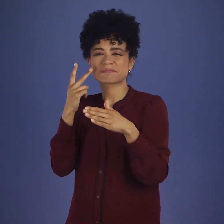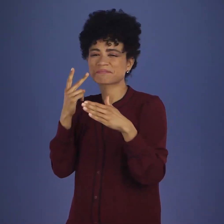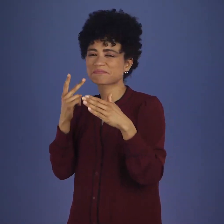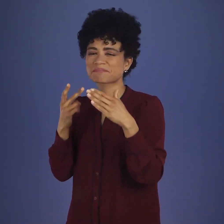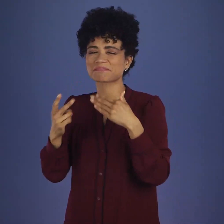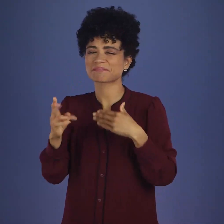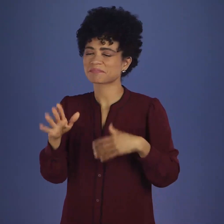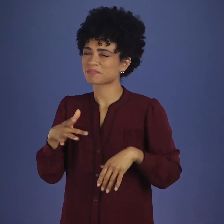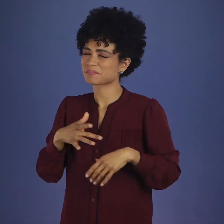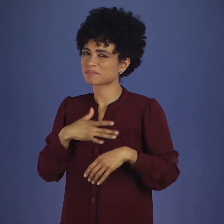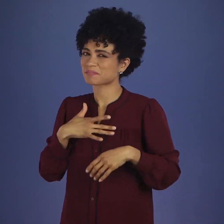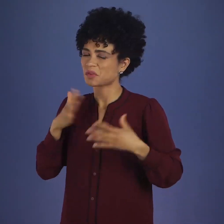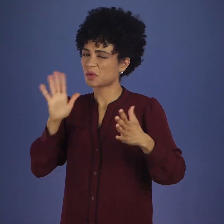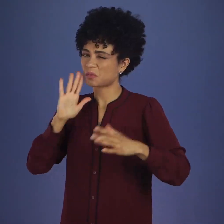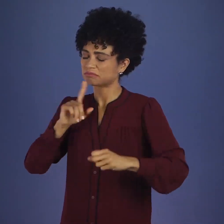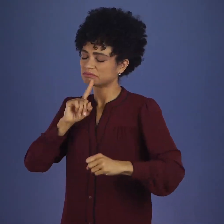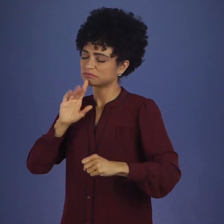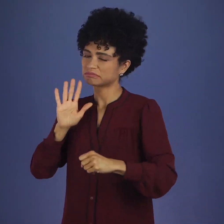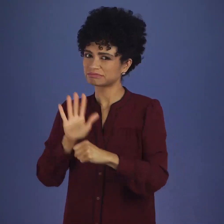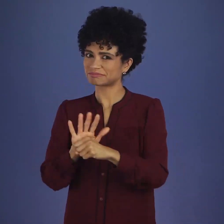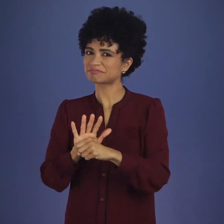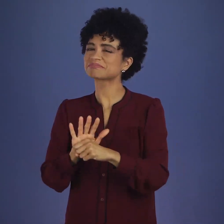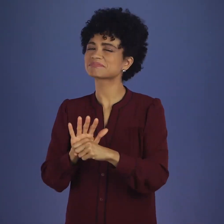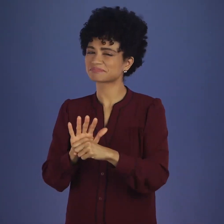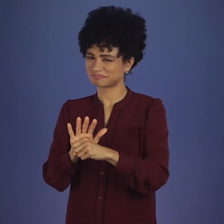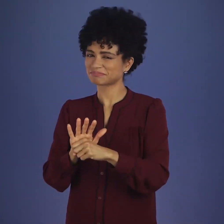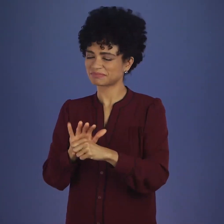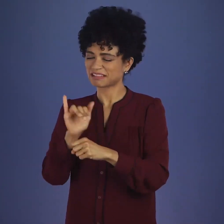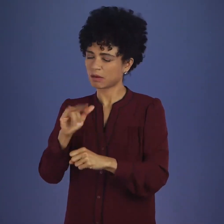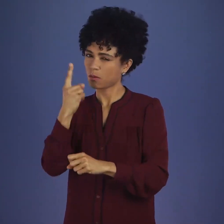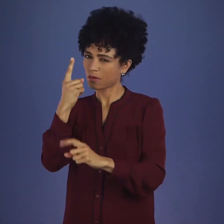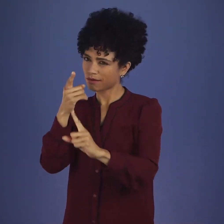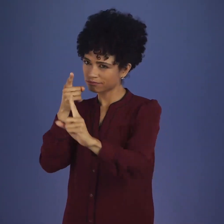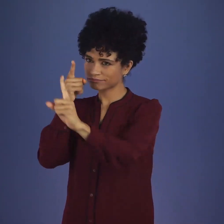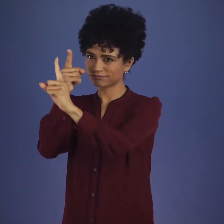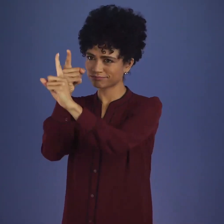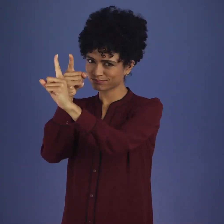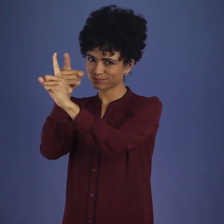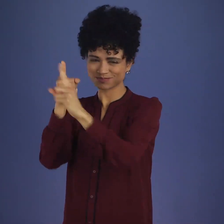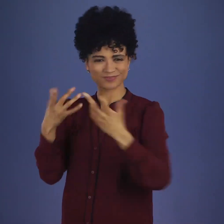The early members foresaw that they should dedicate themselves to this sole aim.